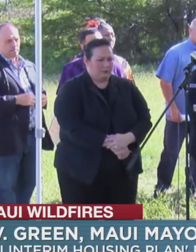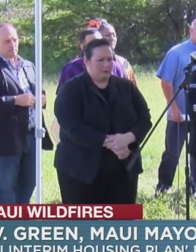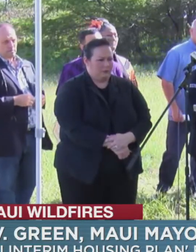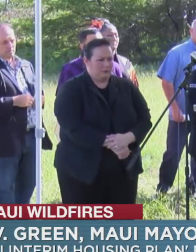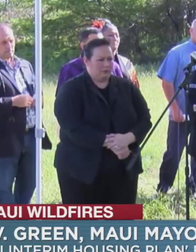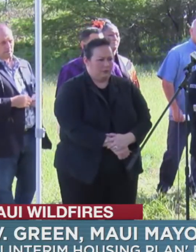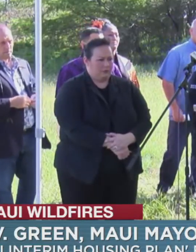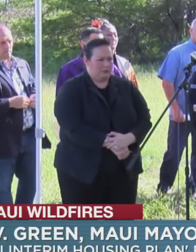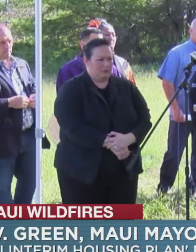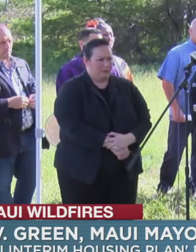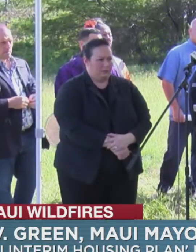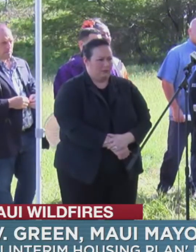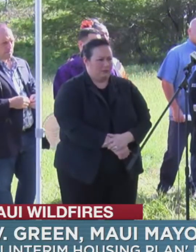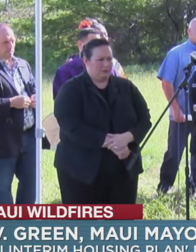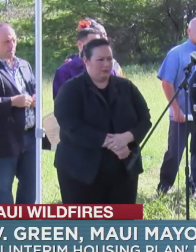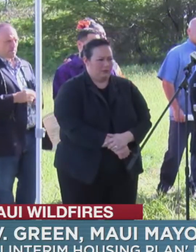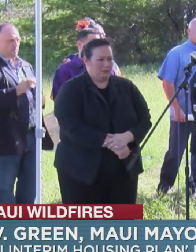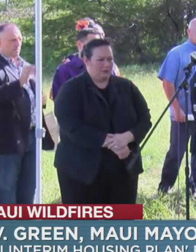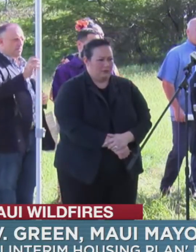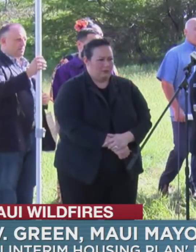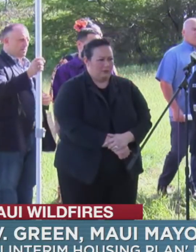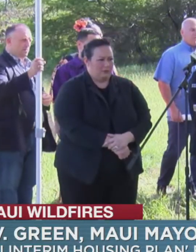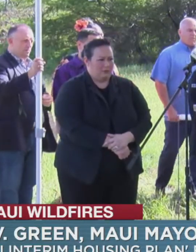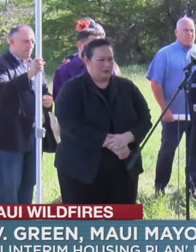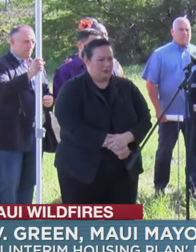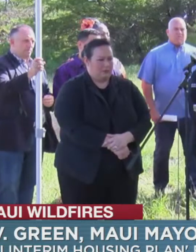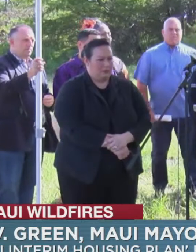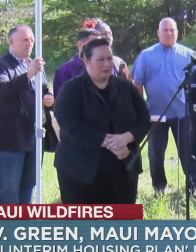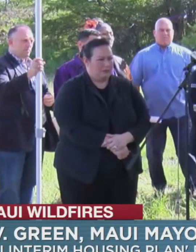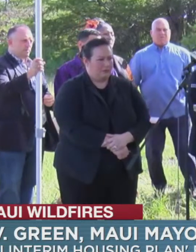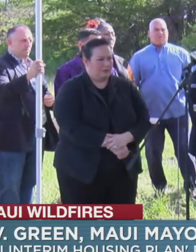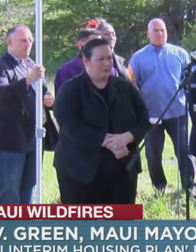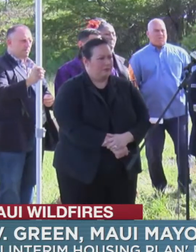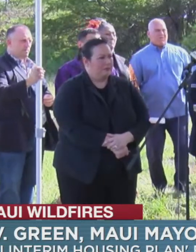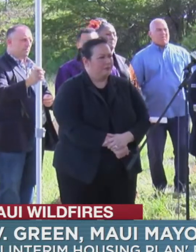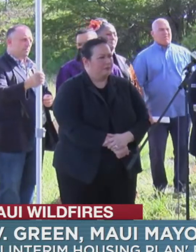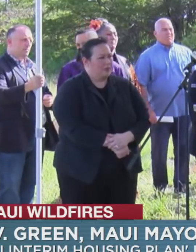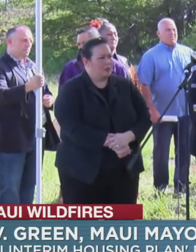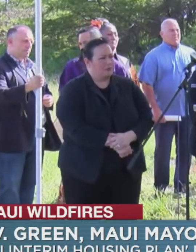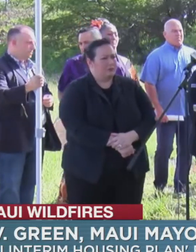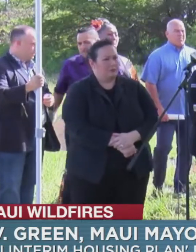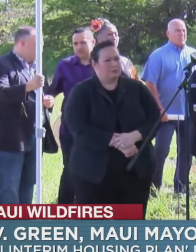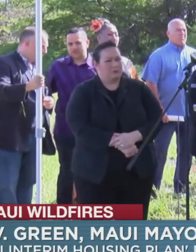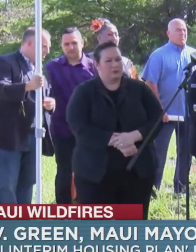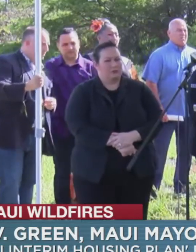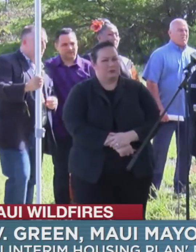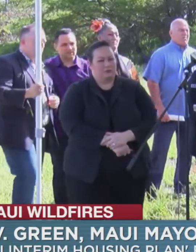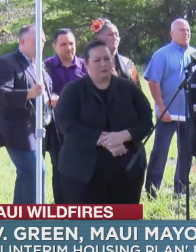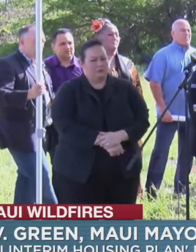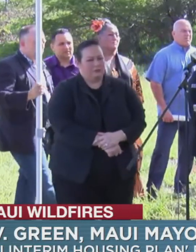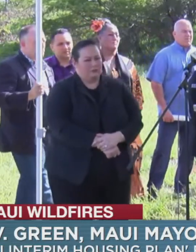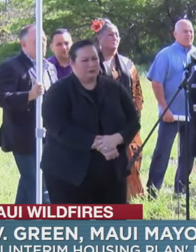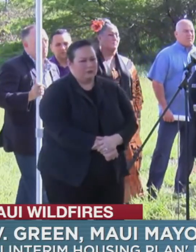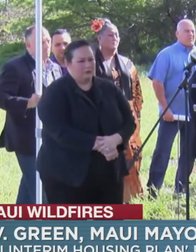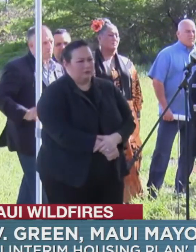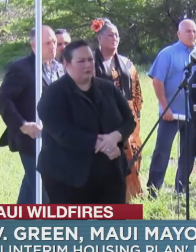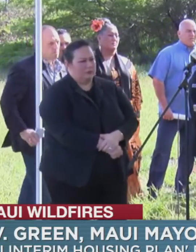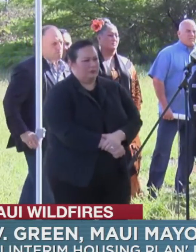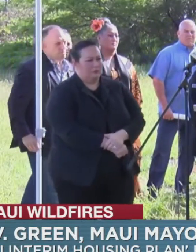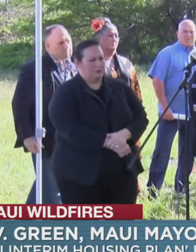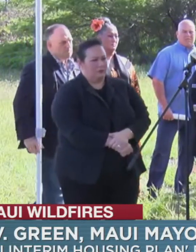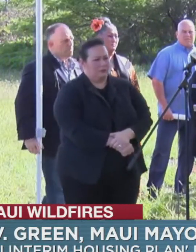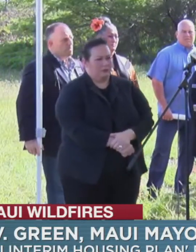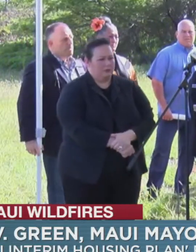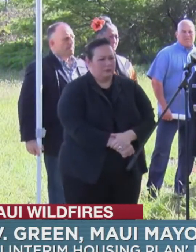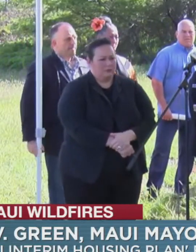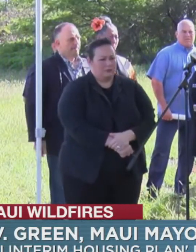talking 1,500 in total right now. You're talking to people, the mayor's having to talk to people. Can